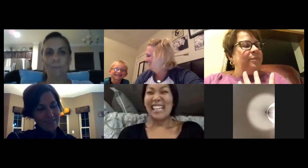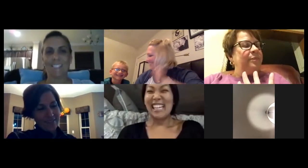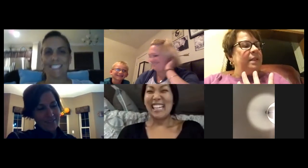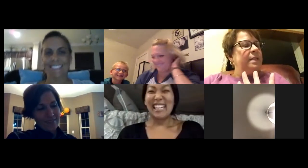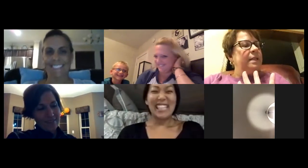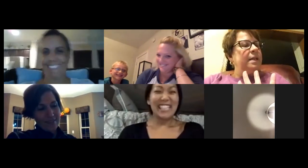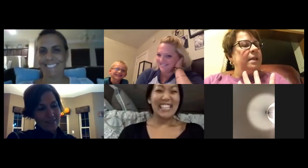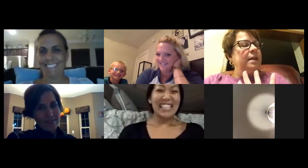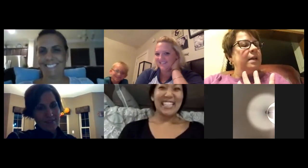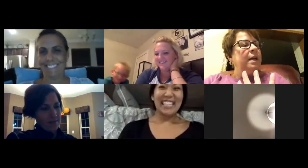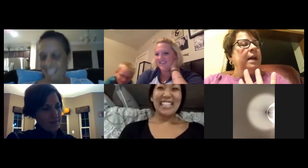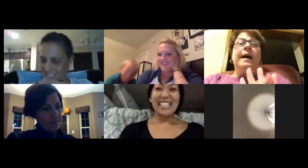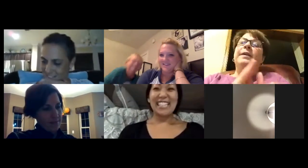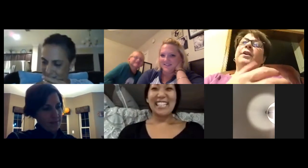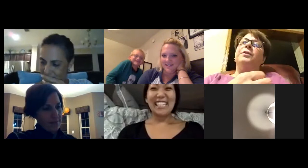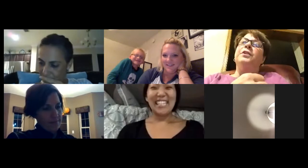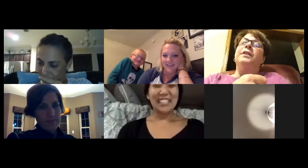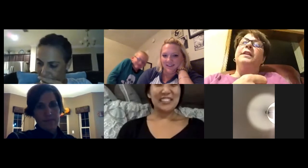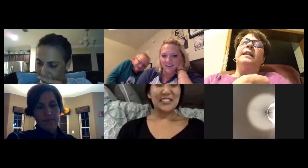Let's see. I don't know. Do you think